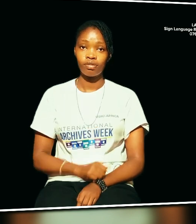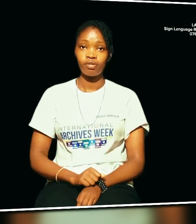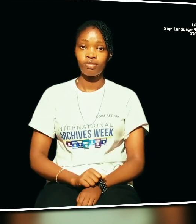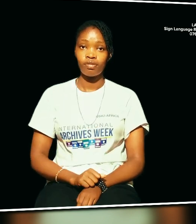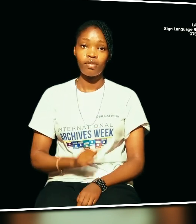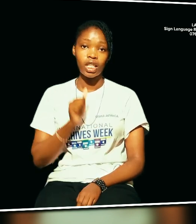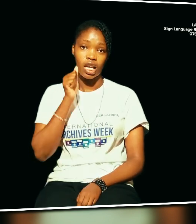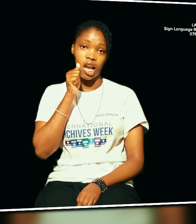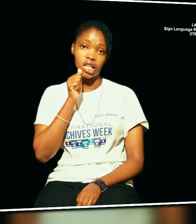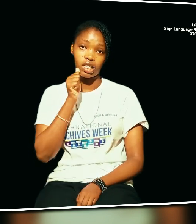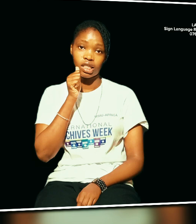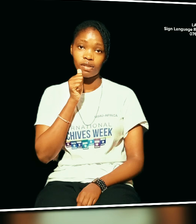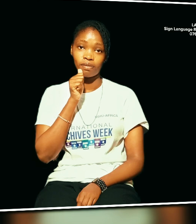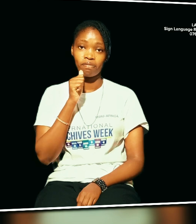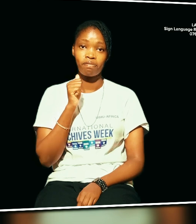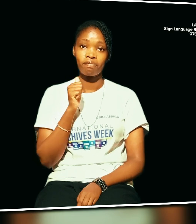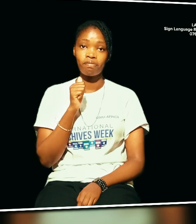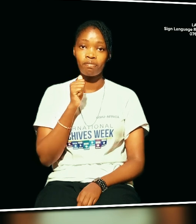Aunt.